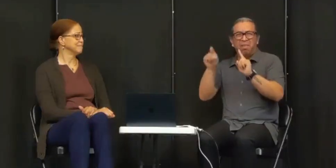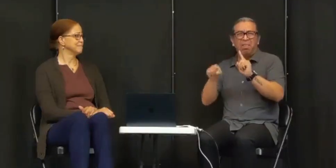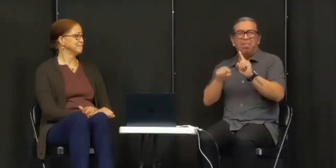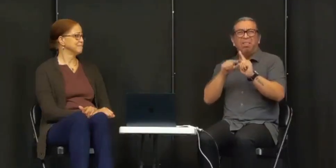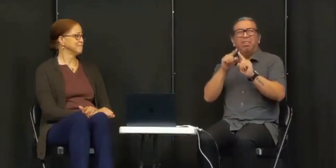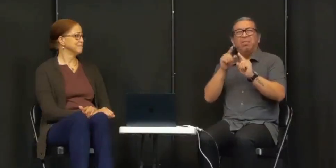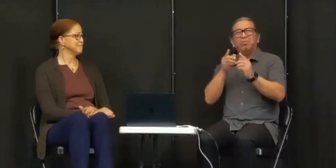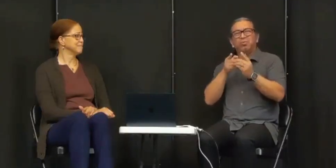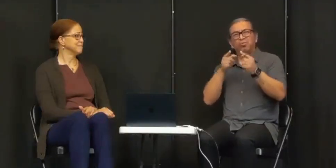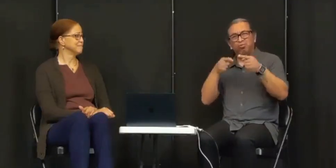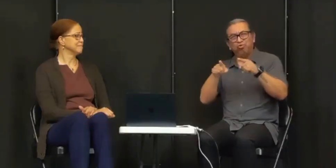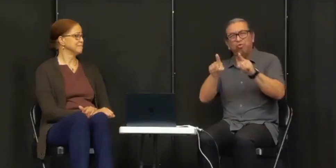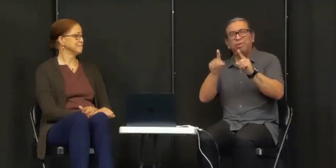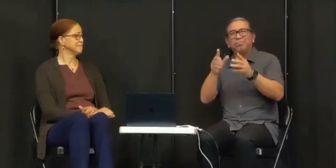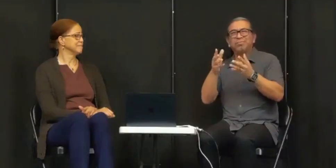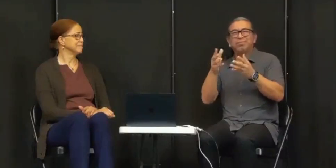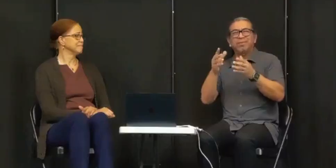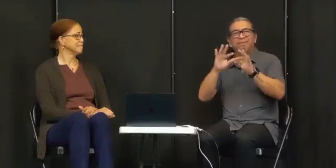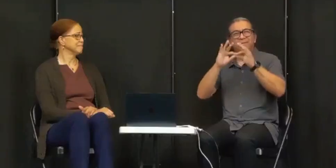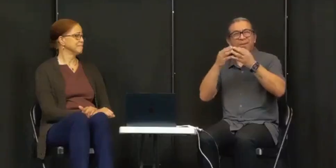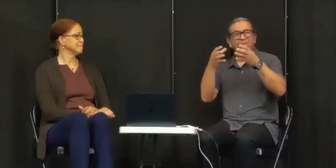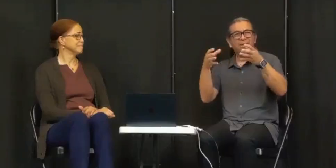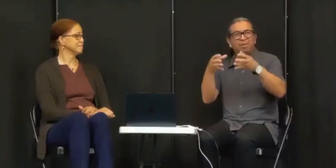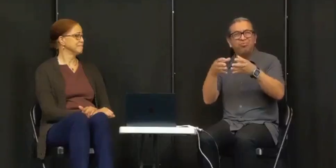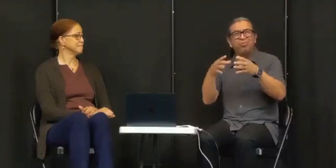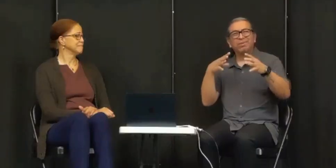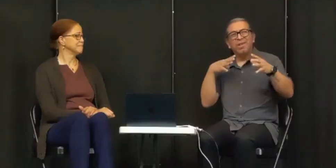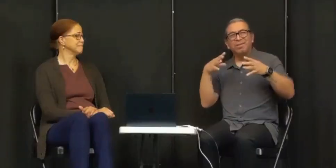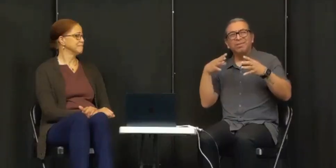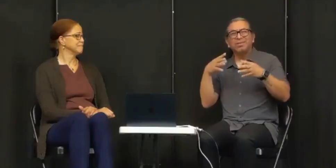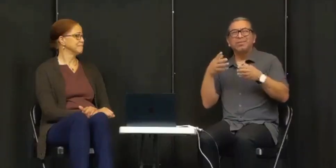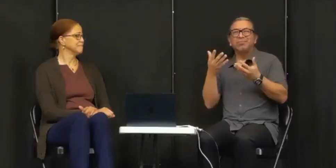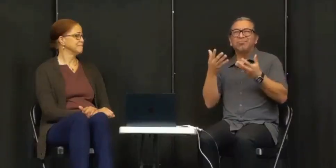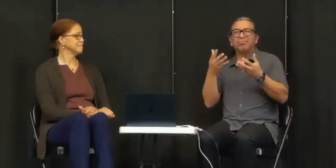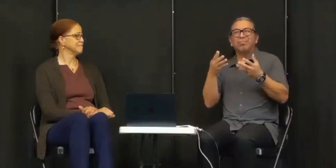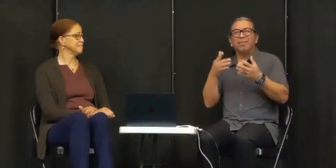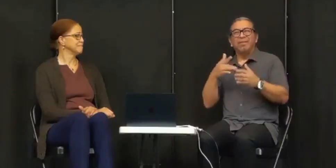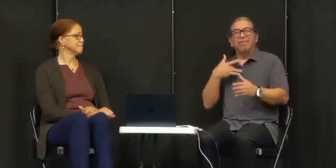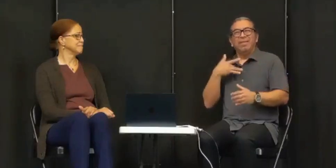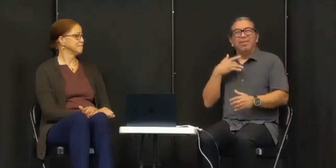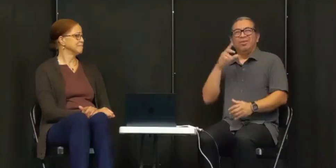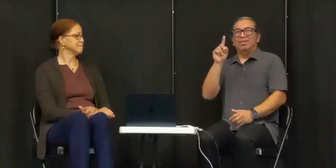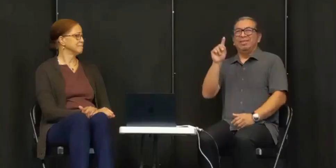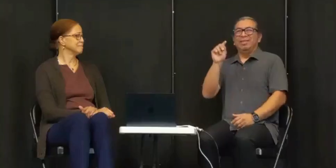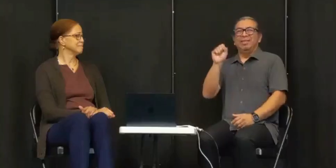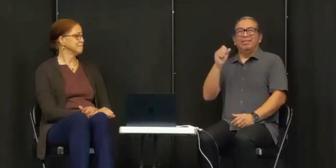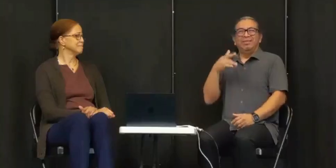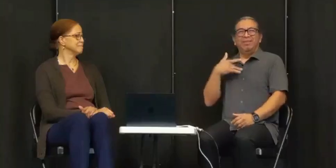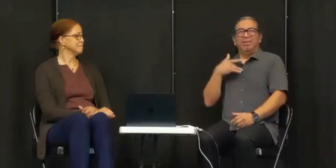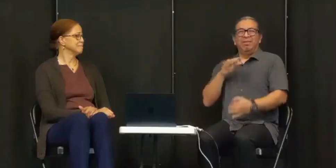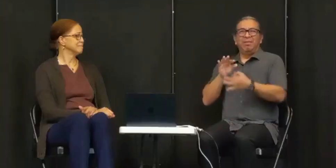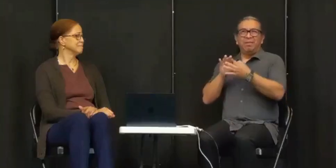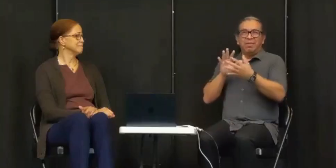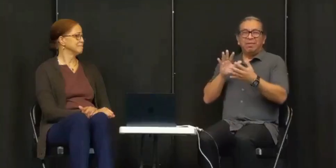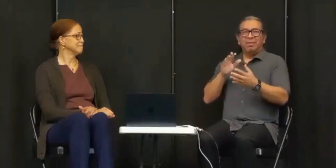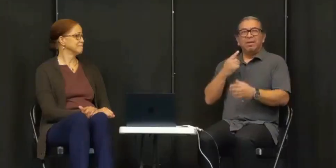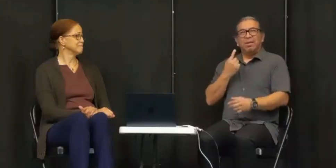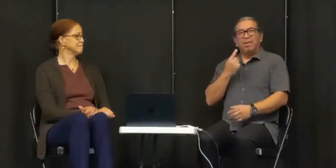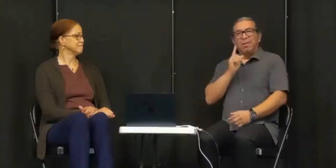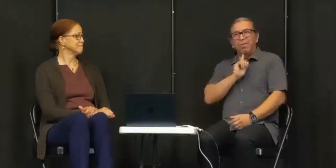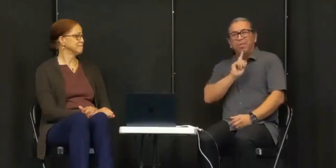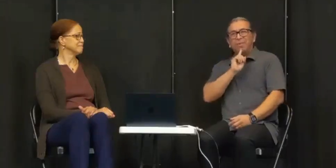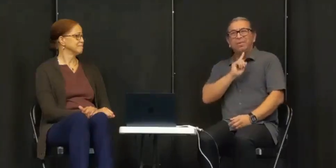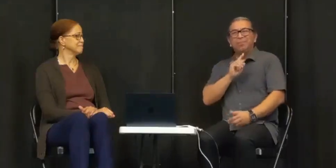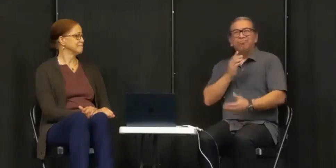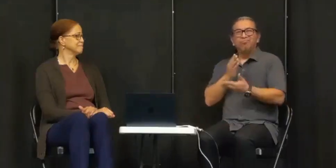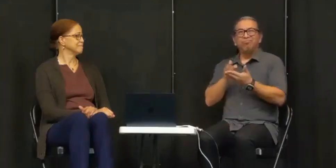We really want to repeat that annually. You know, during family gatherings, their holidays, you know, you feel